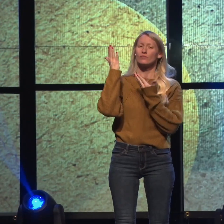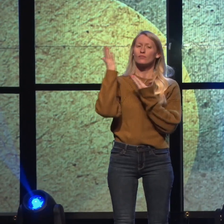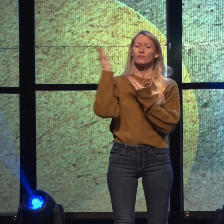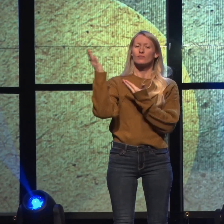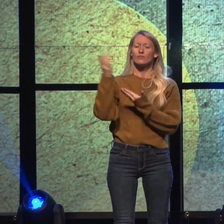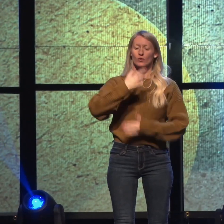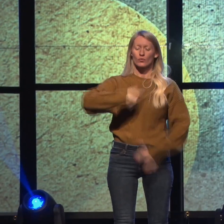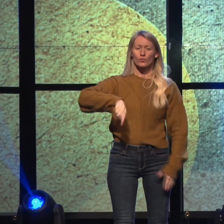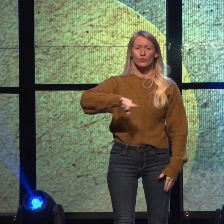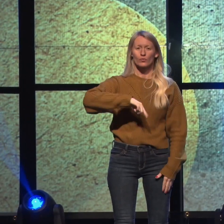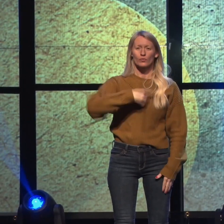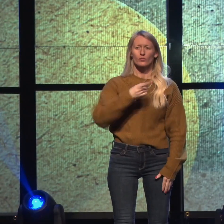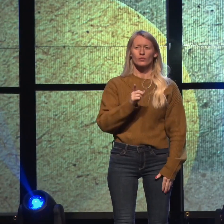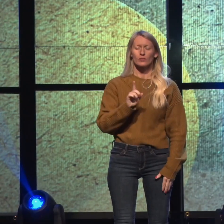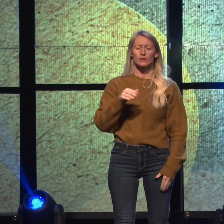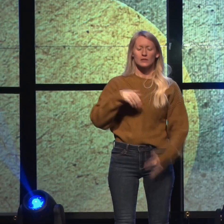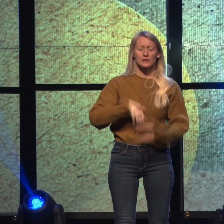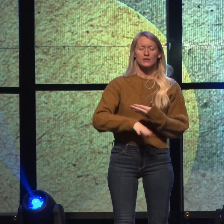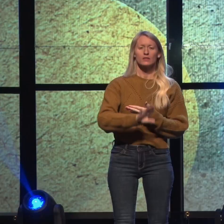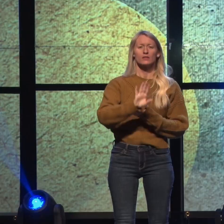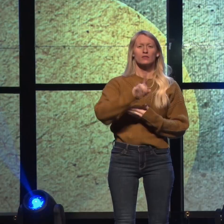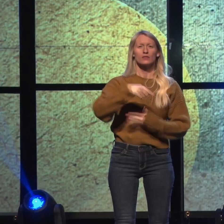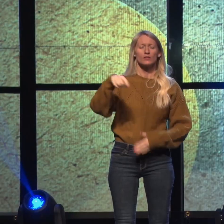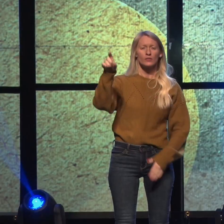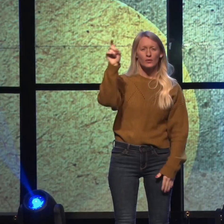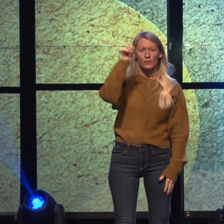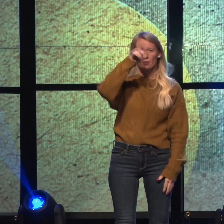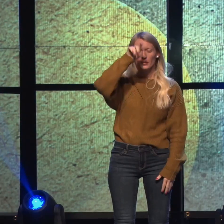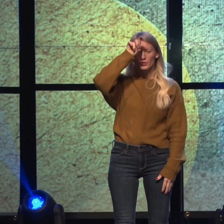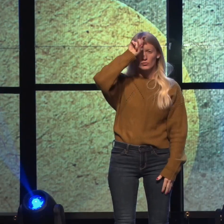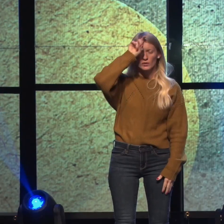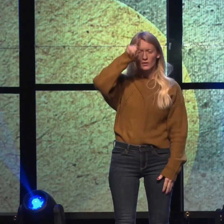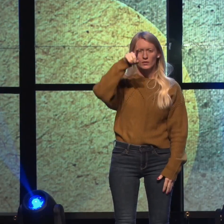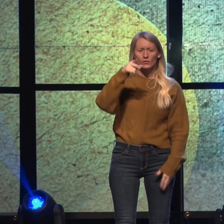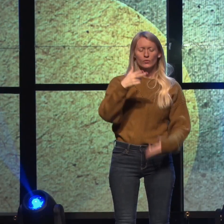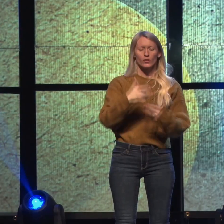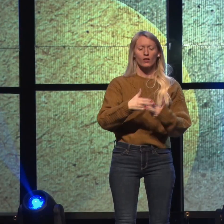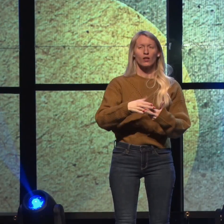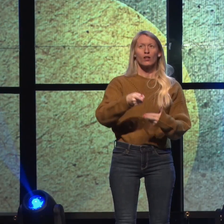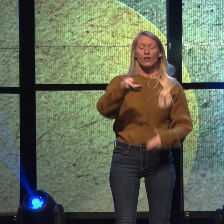come into this mystery that we call God and love and community, and